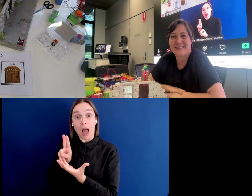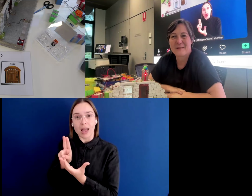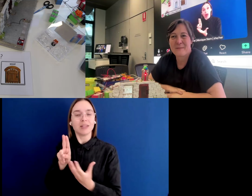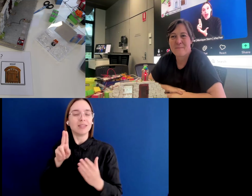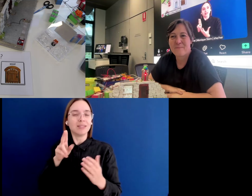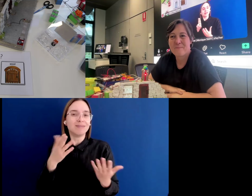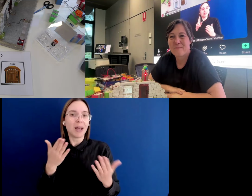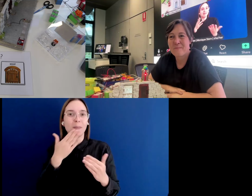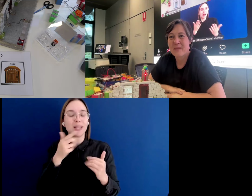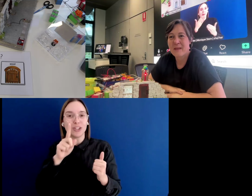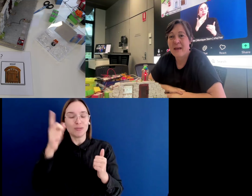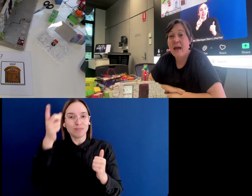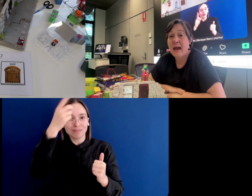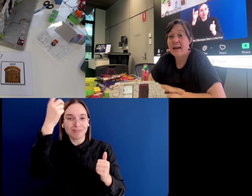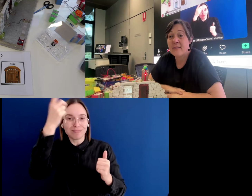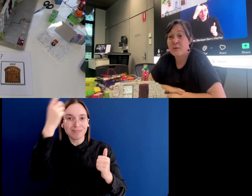done.